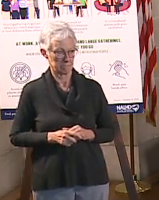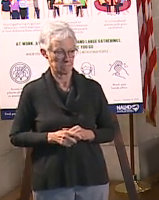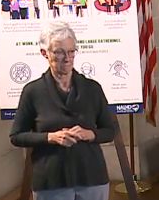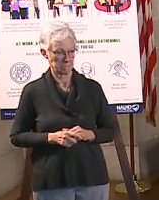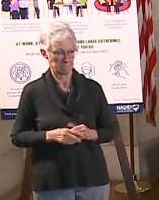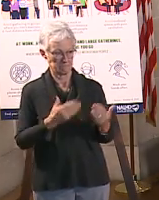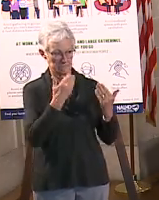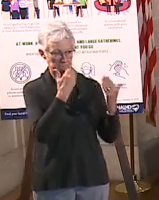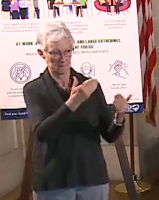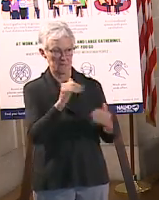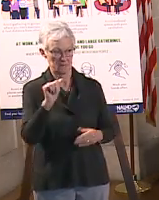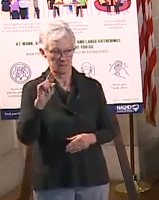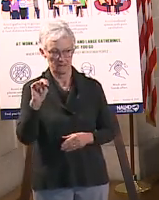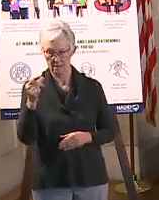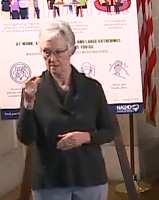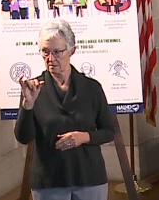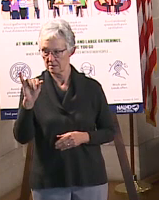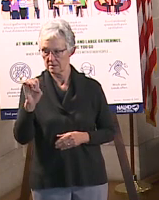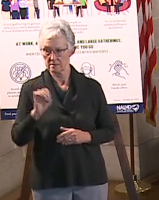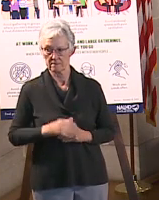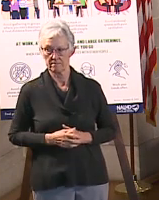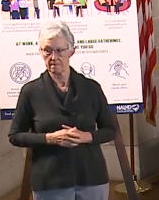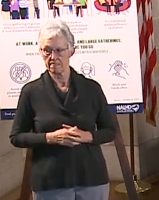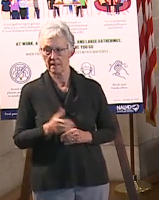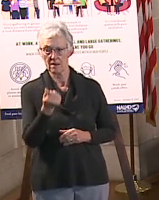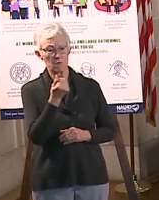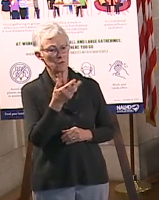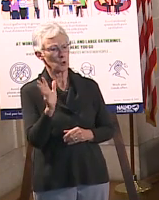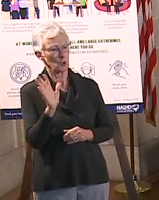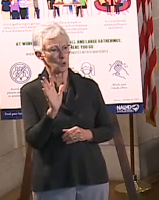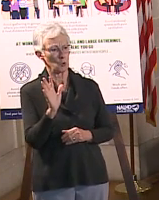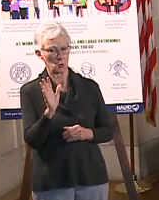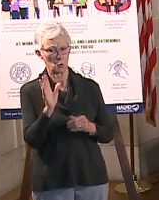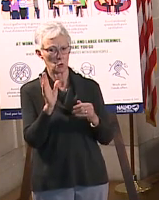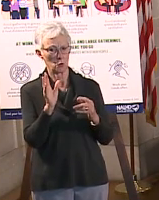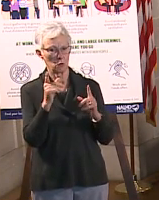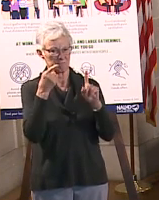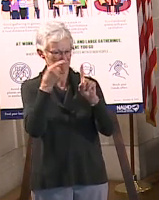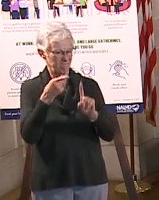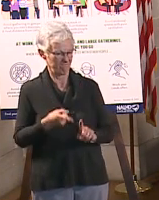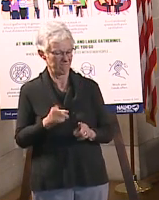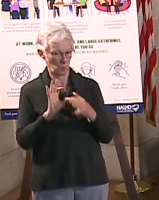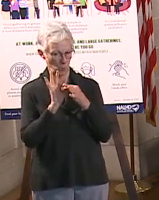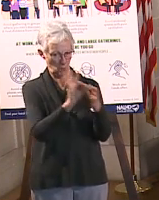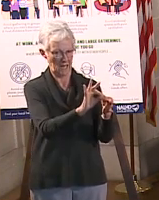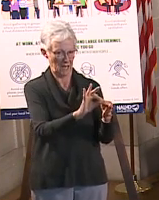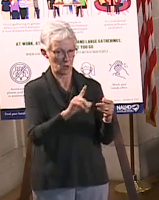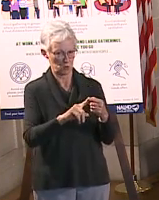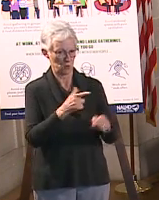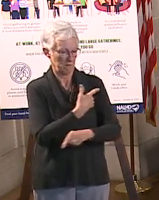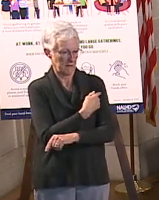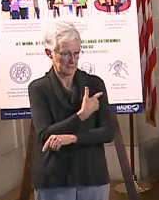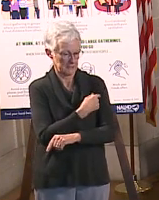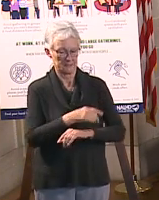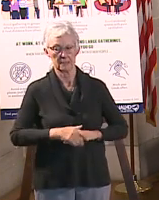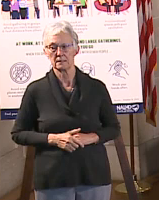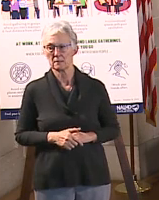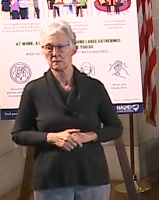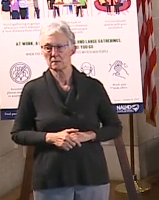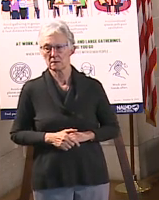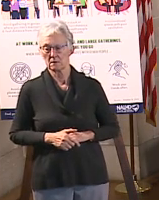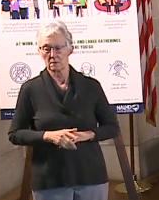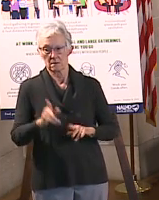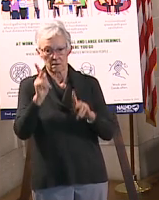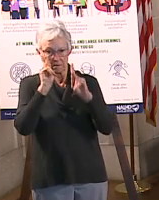Thank you very much, Angie. So just a couple of points then with regard to that. Angie talked about folks who may